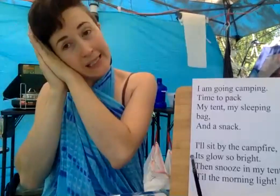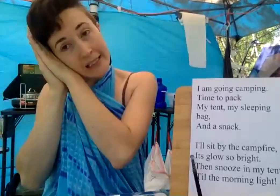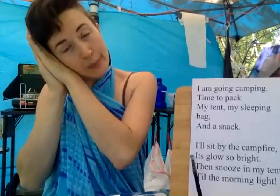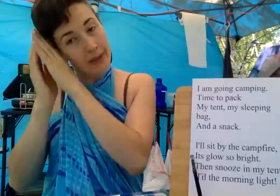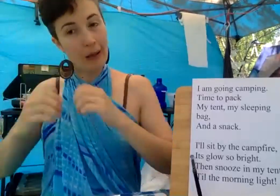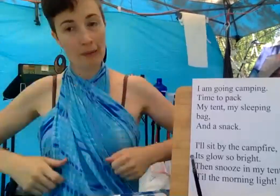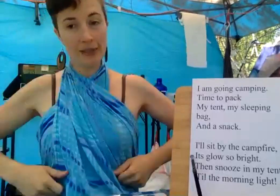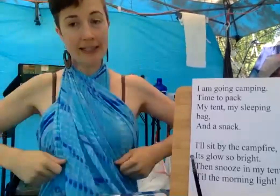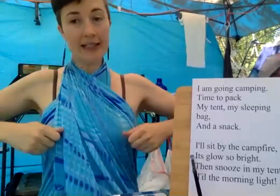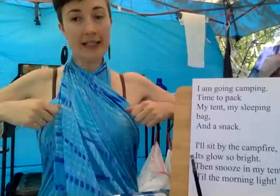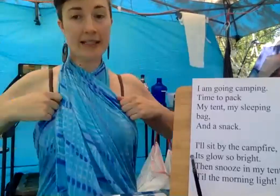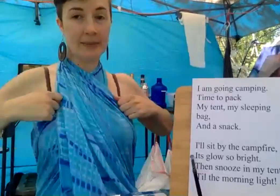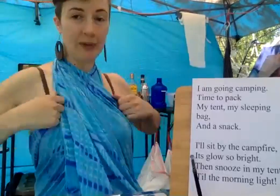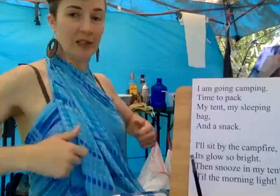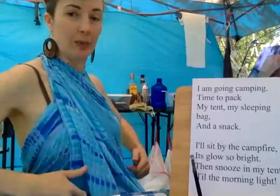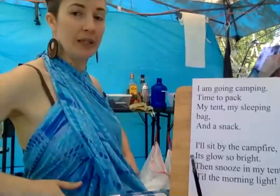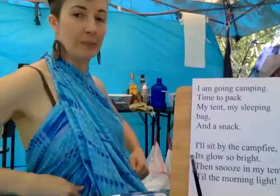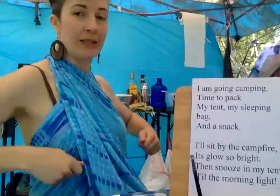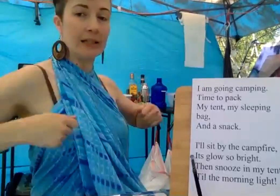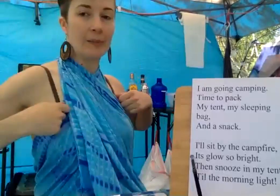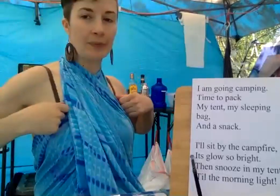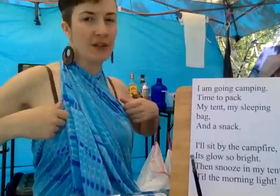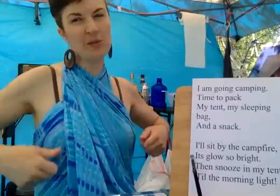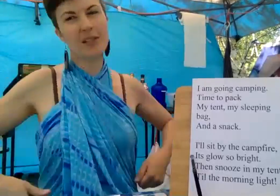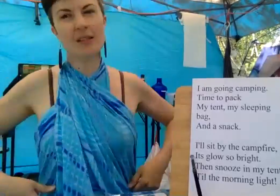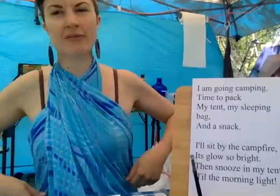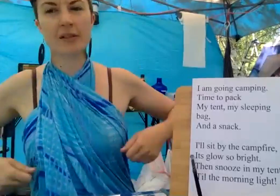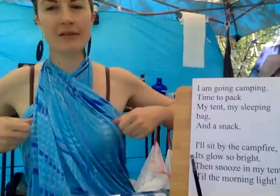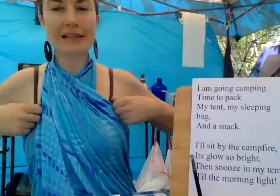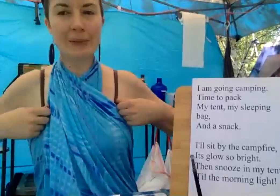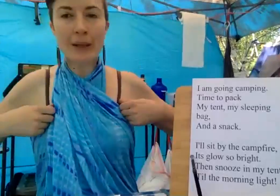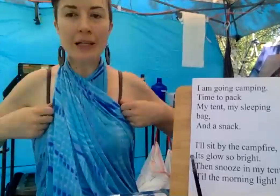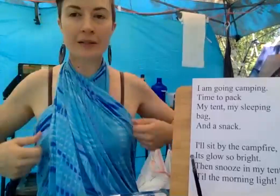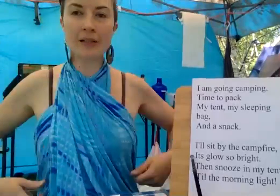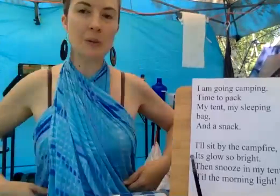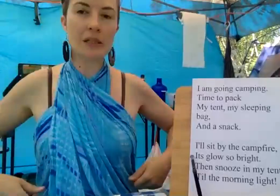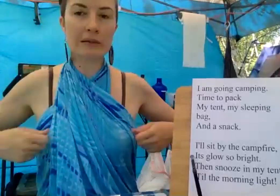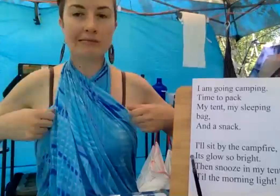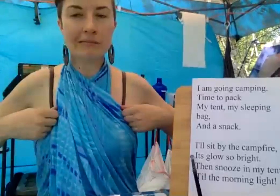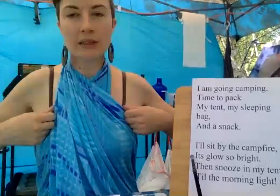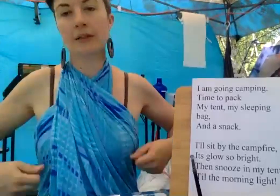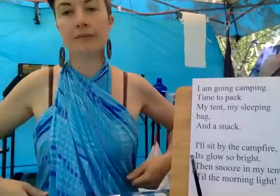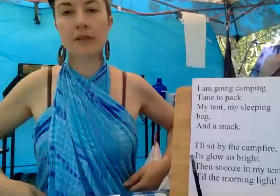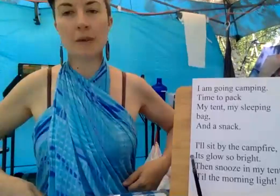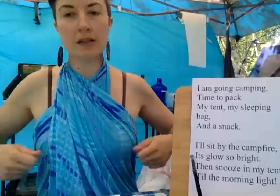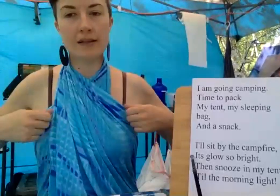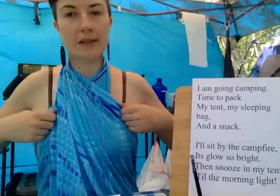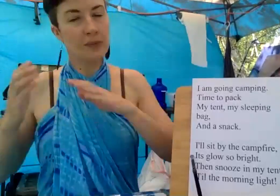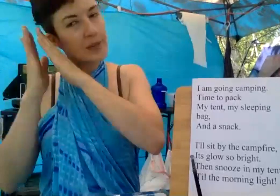sleep blanket, like you're pulling a blanket up. There isn't really a sign for sleeping bag unless you were to like finger spell it. So